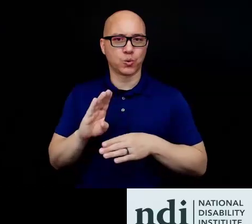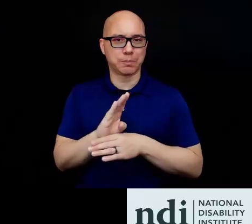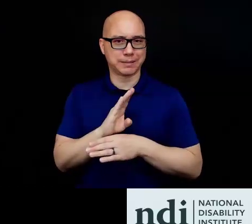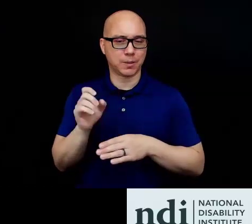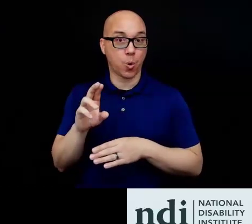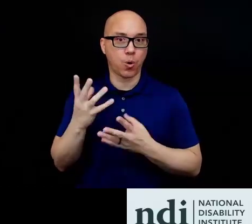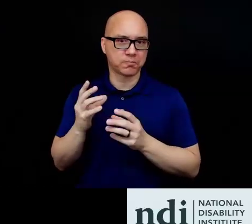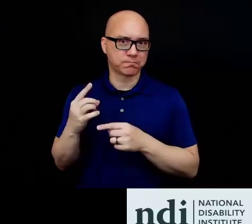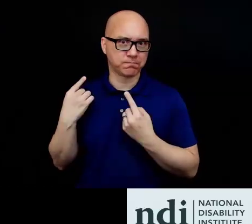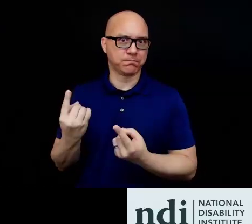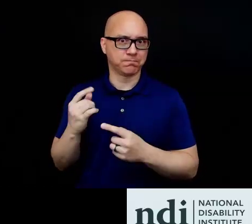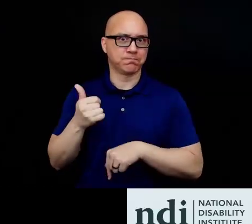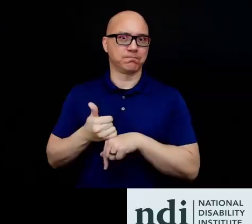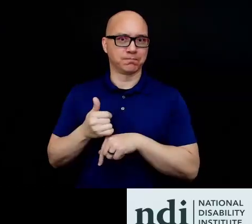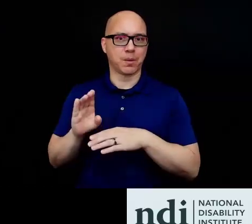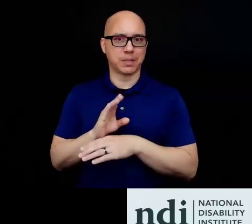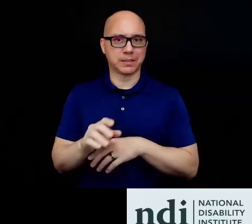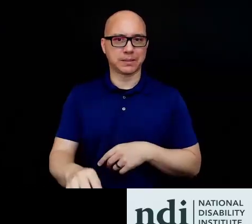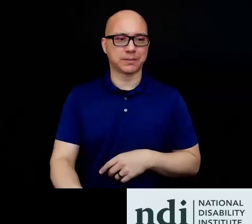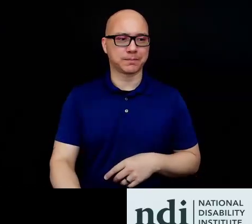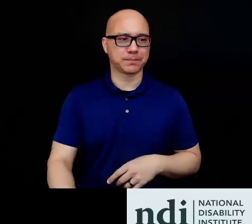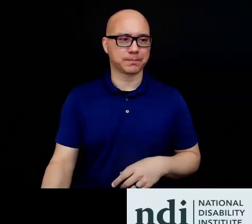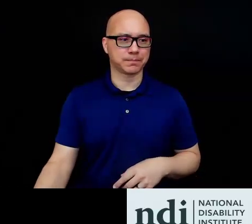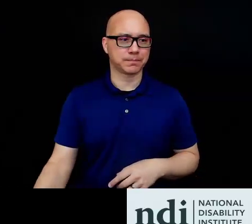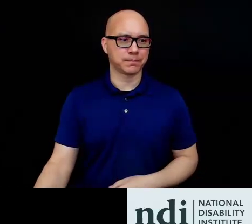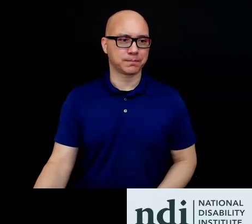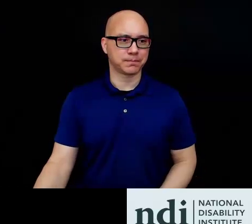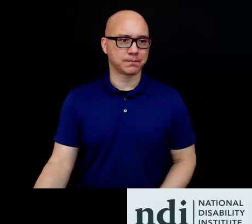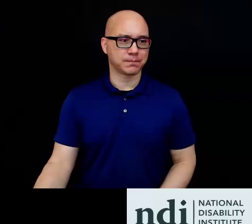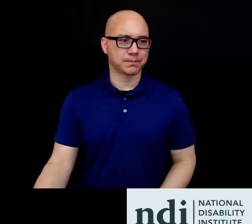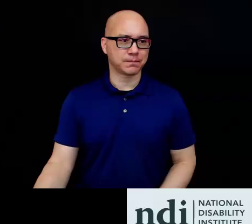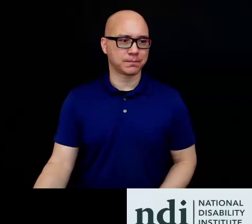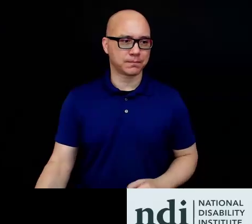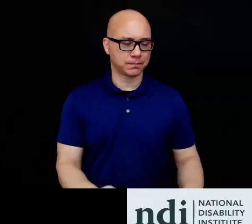your existing business. Next slide.